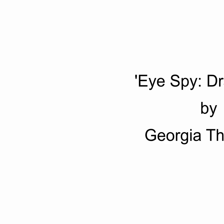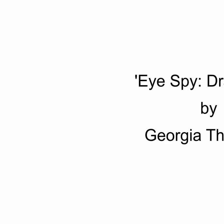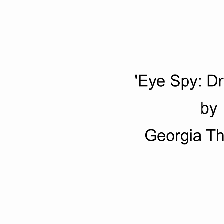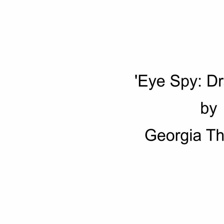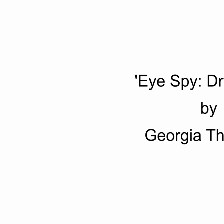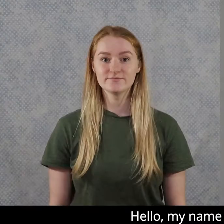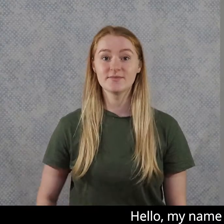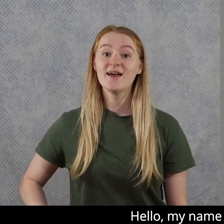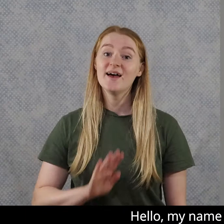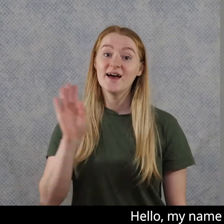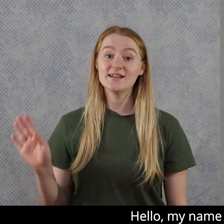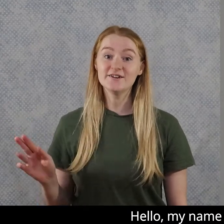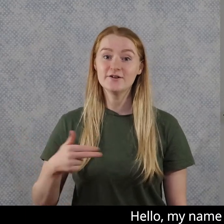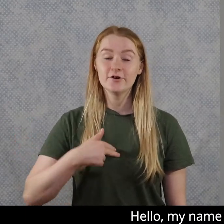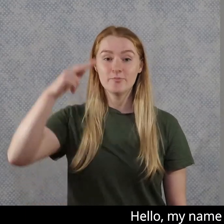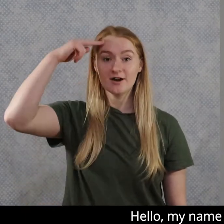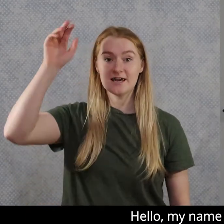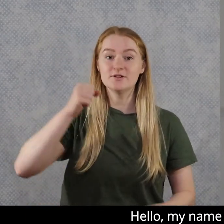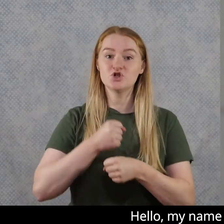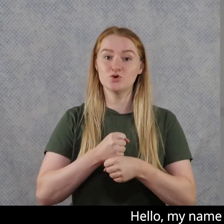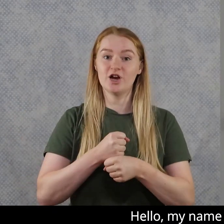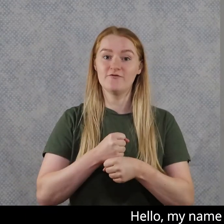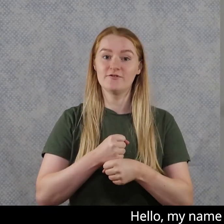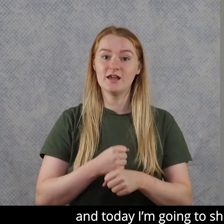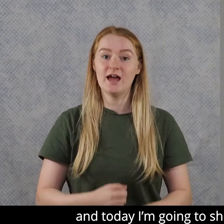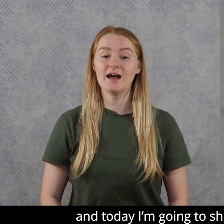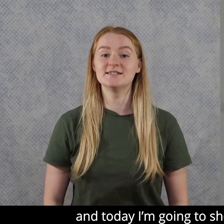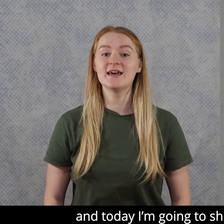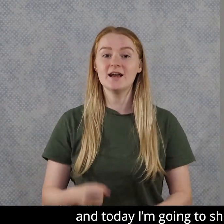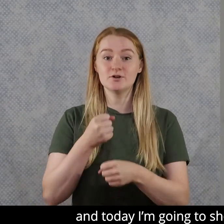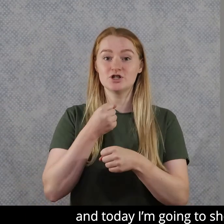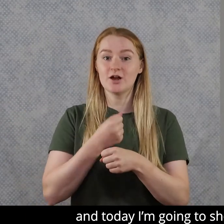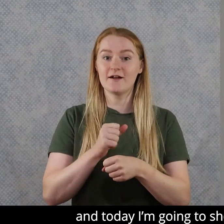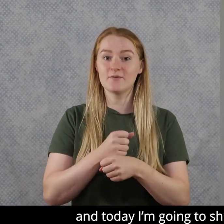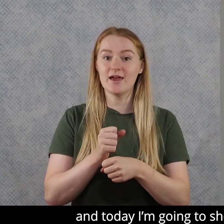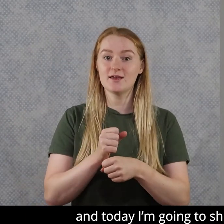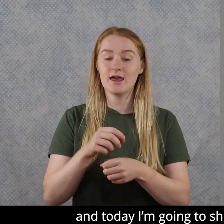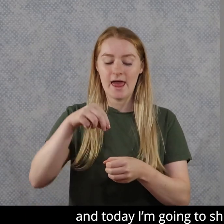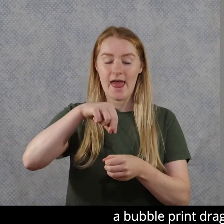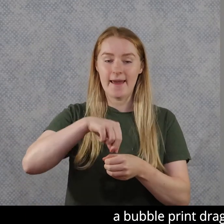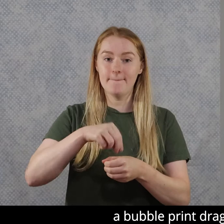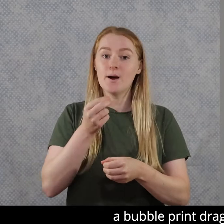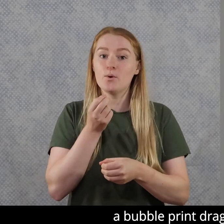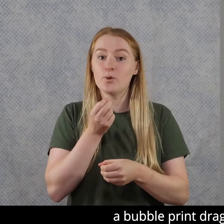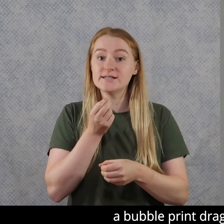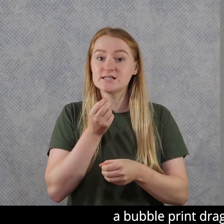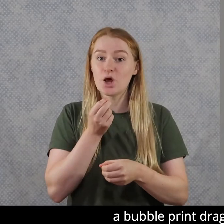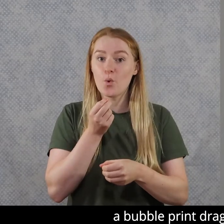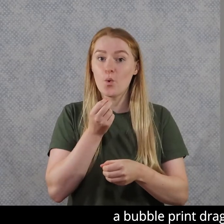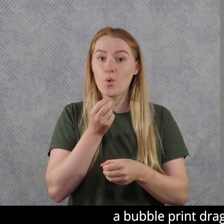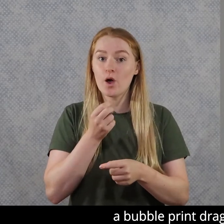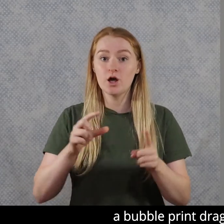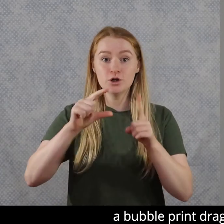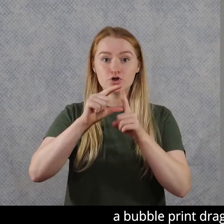Thompson. Hello, my name is Georgia, and today I'm going to show you how to make a bubble print